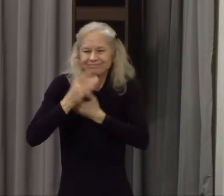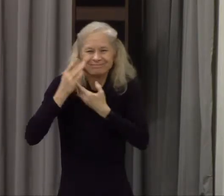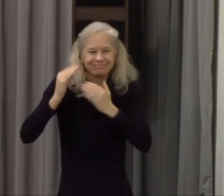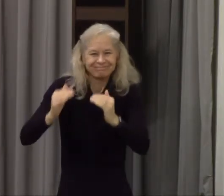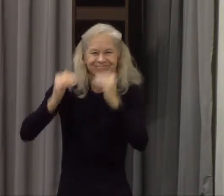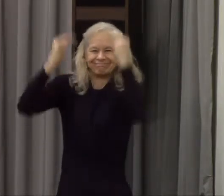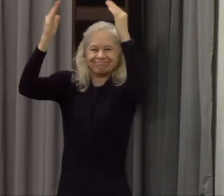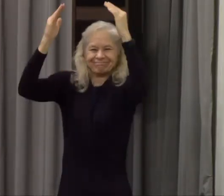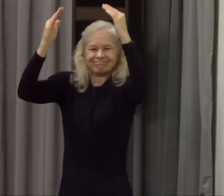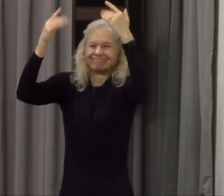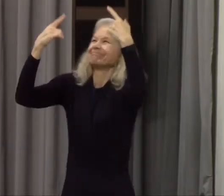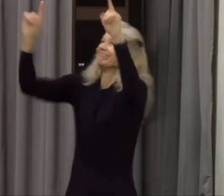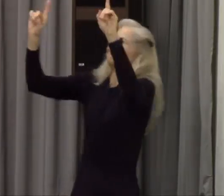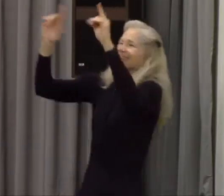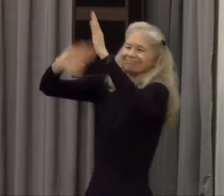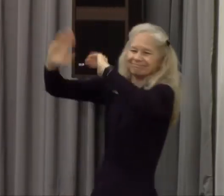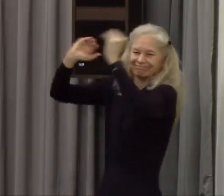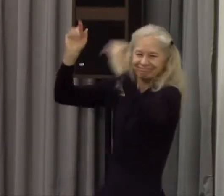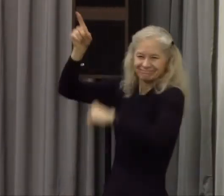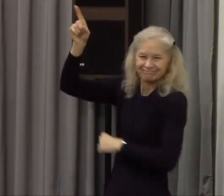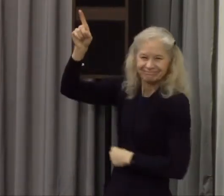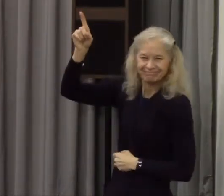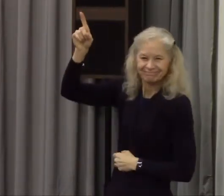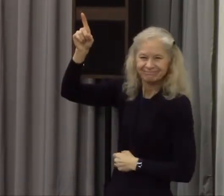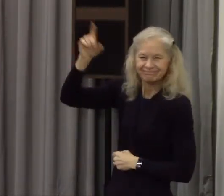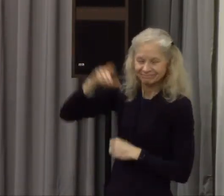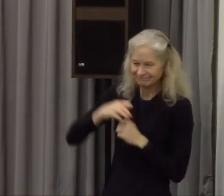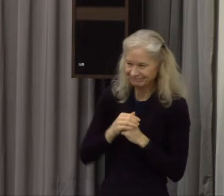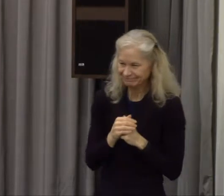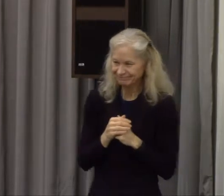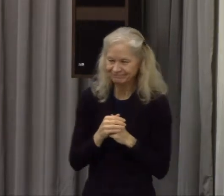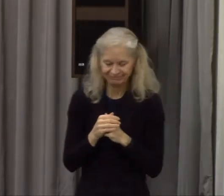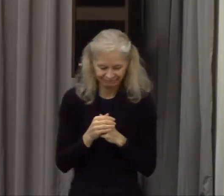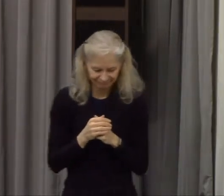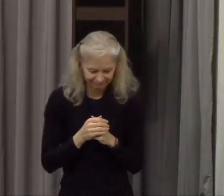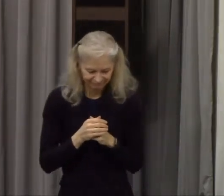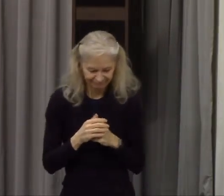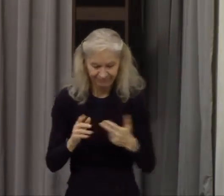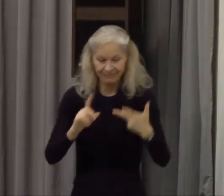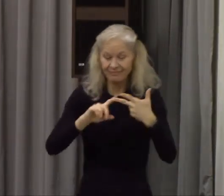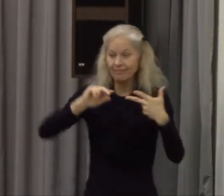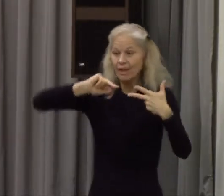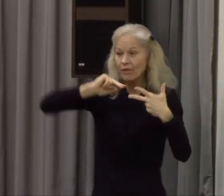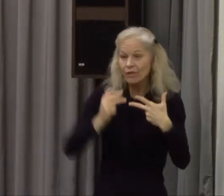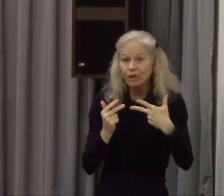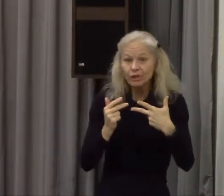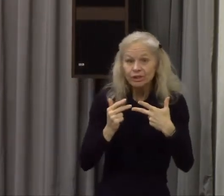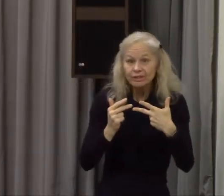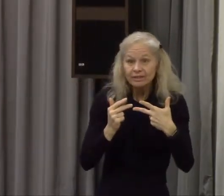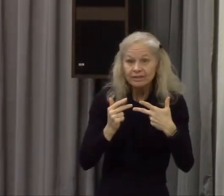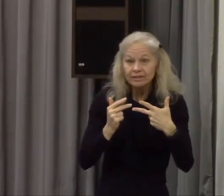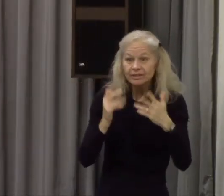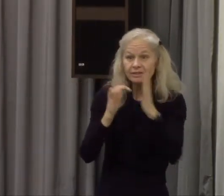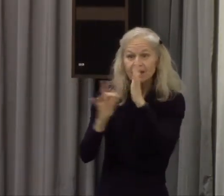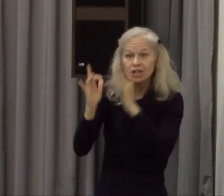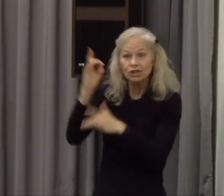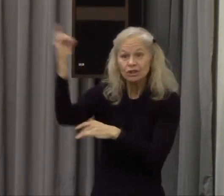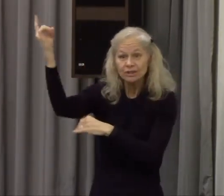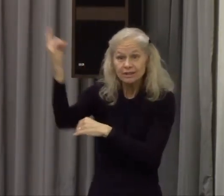there, Jesus Christ came with divine illumination. Jesus Christ came with